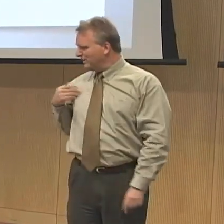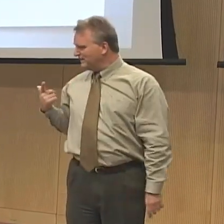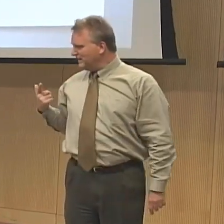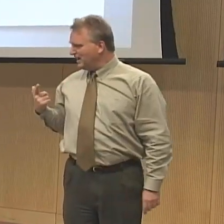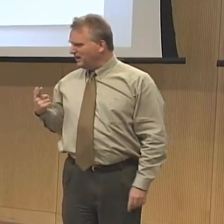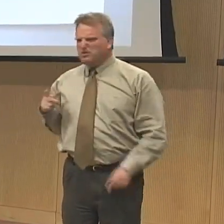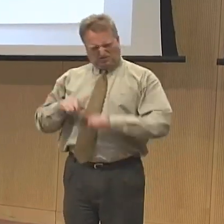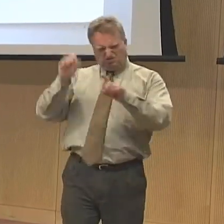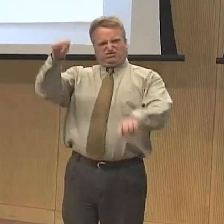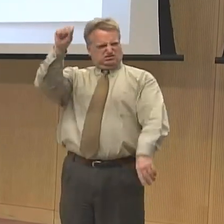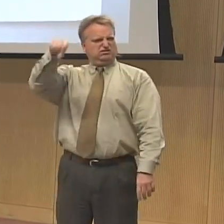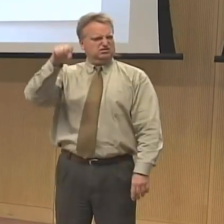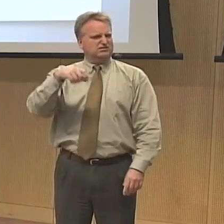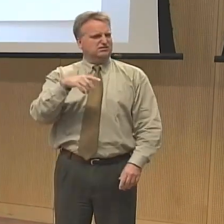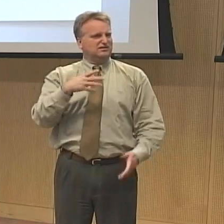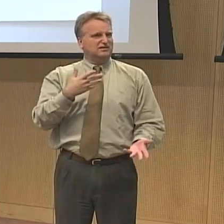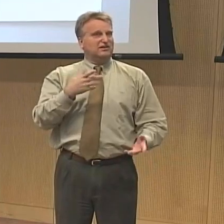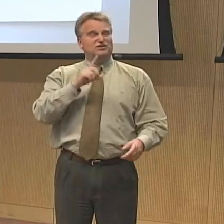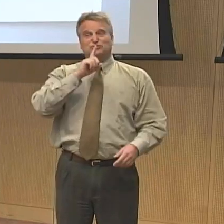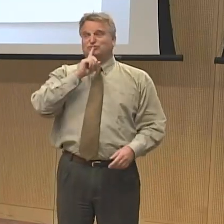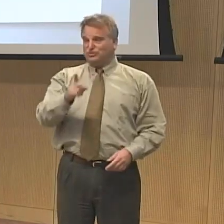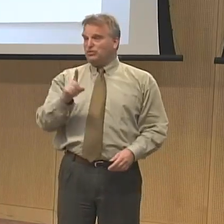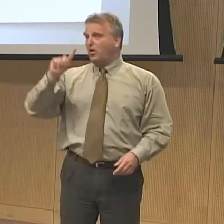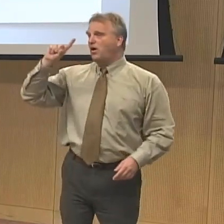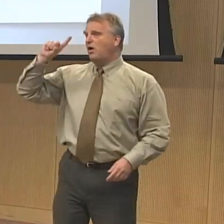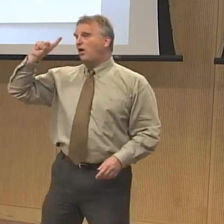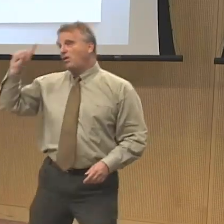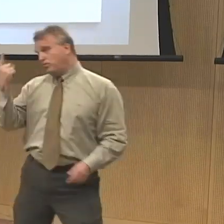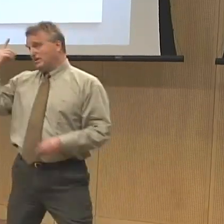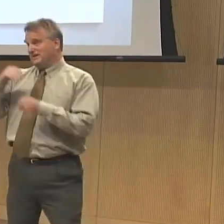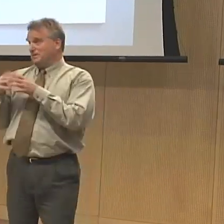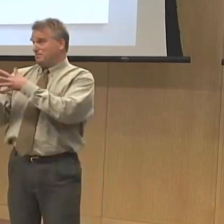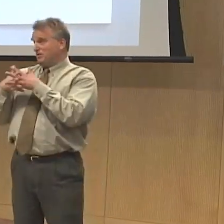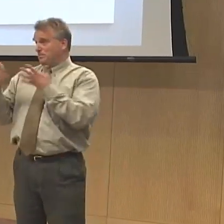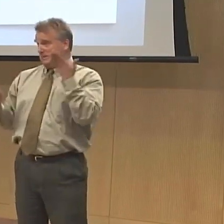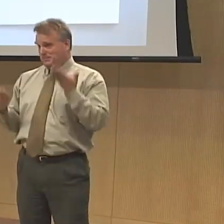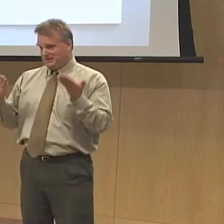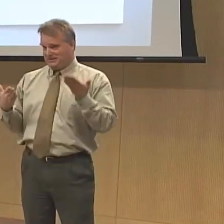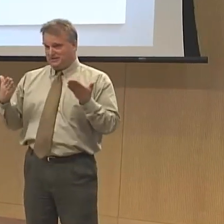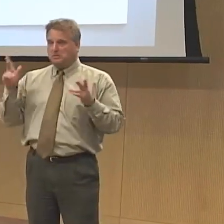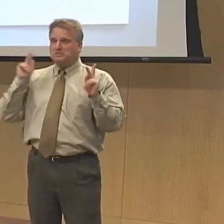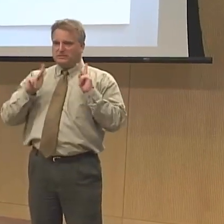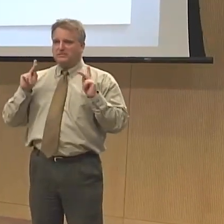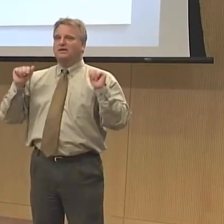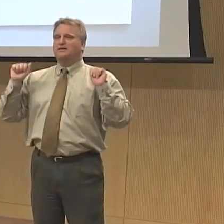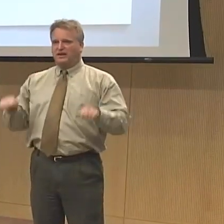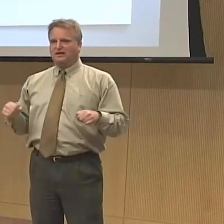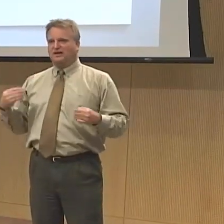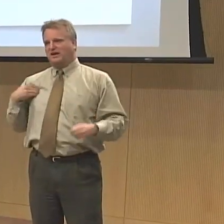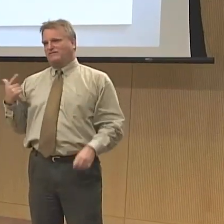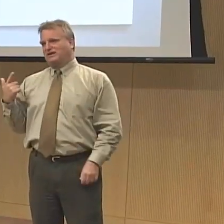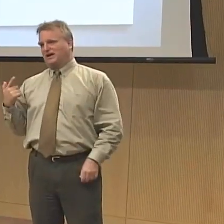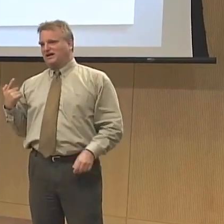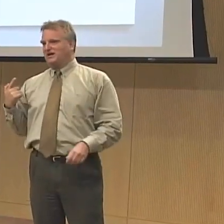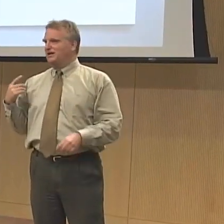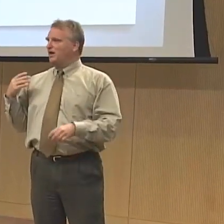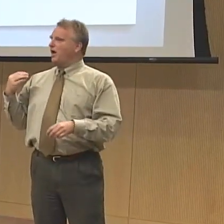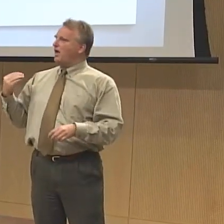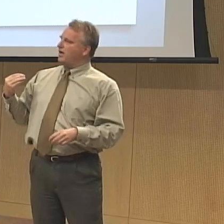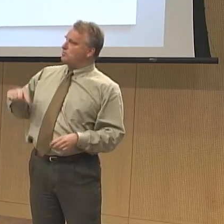that I knew no one who owned a gun. Whereas the Japanese person said, everyone in America owns a gun. Now, we all know that we can